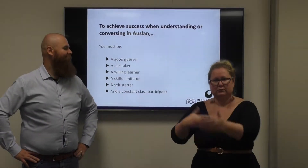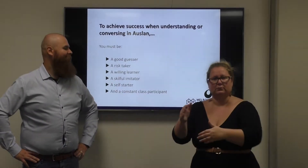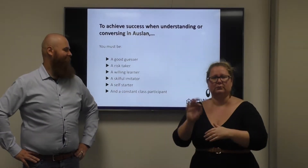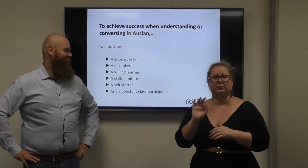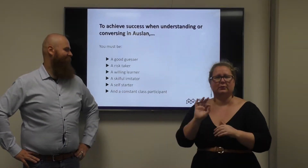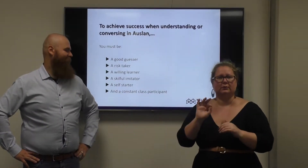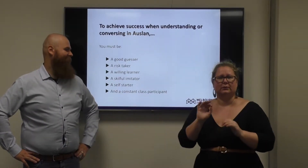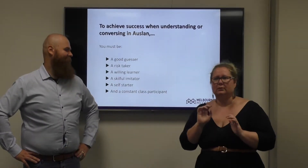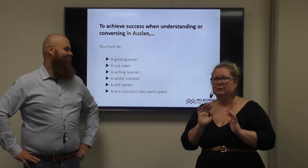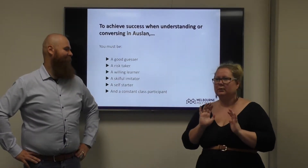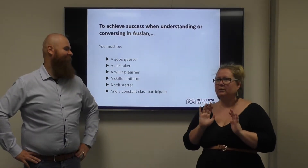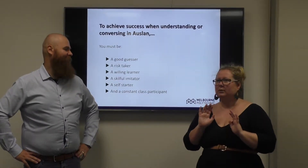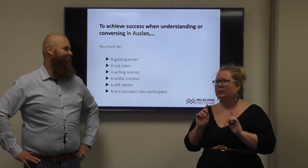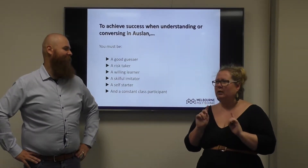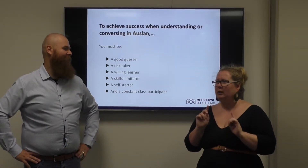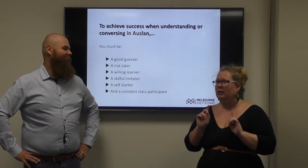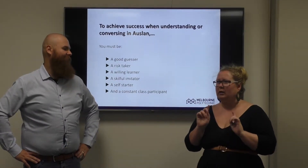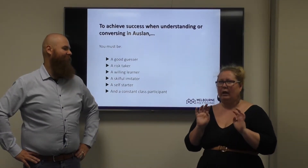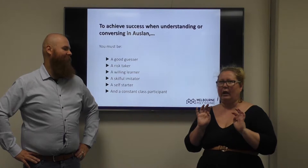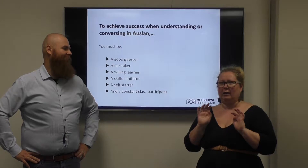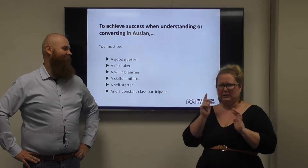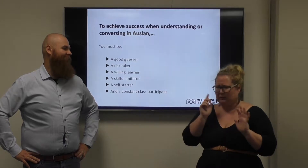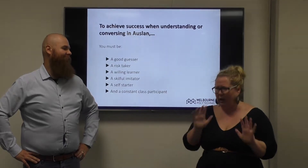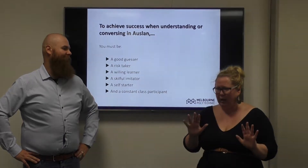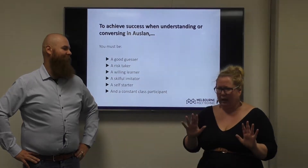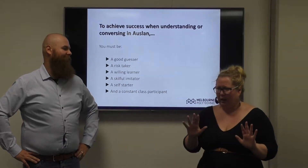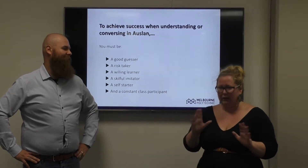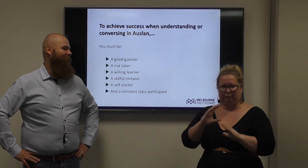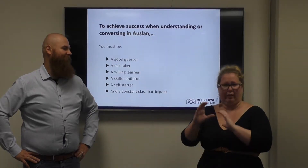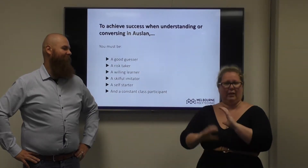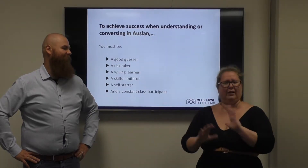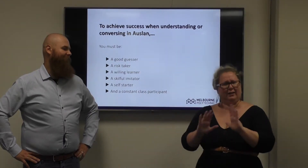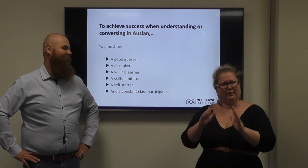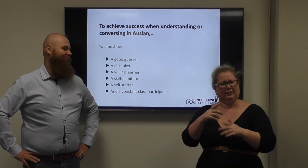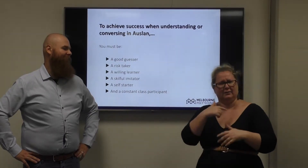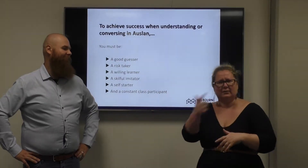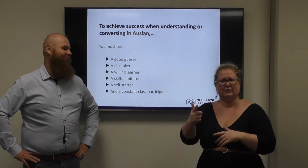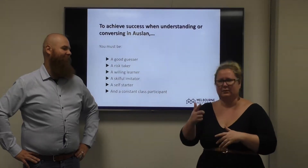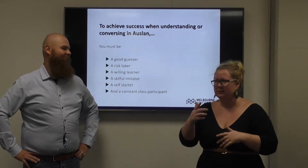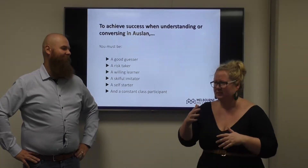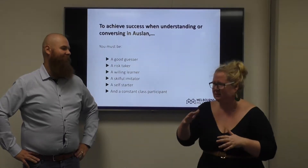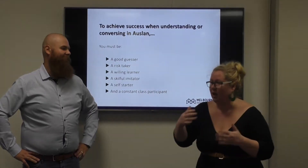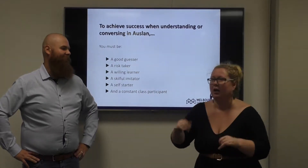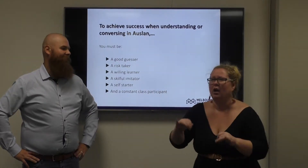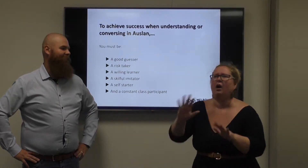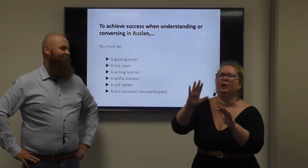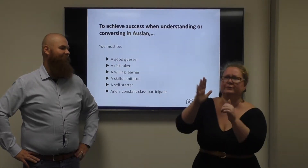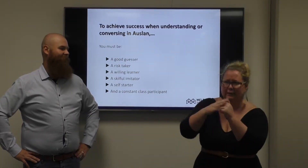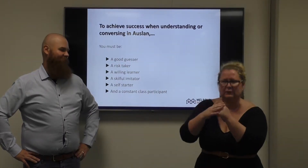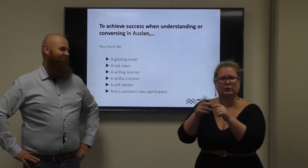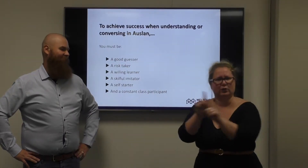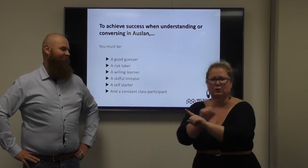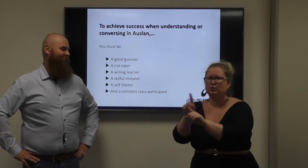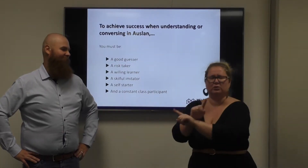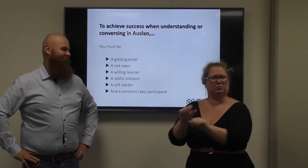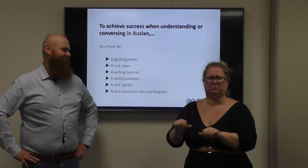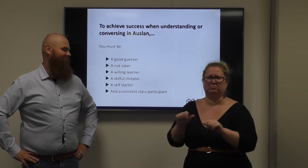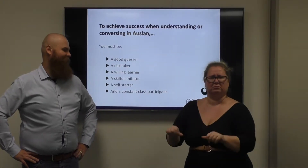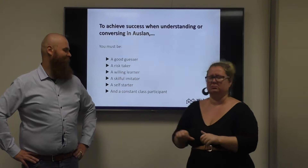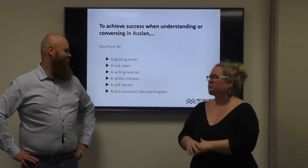self-starter, self-motivated. Don't sit back wondering how or why. You know, it doesn't matter if communication breaks down, you can fix